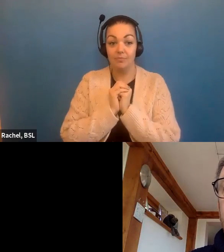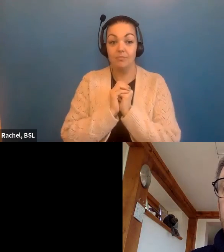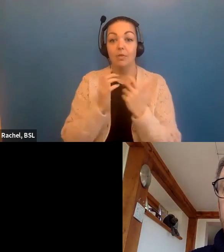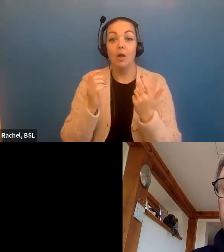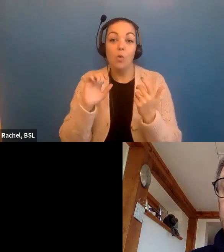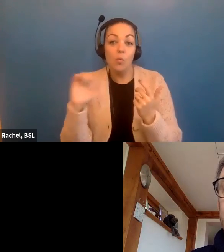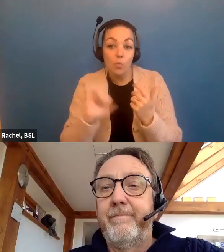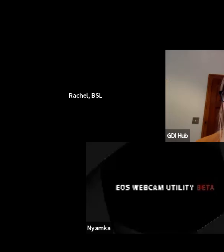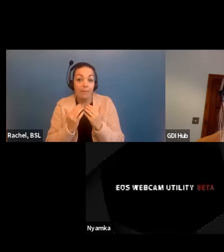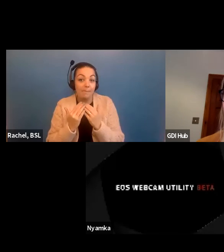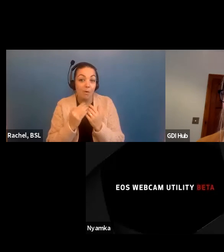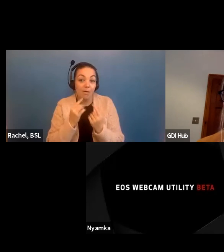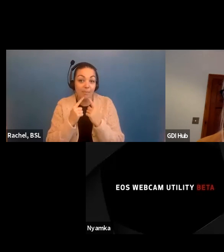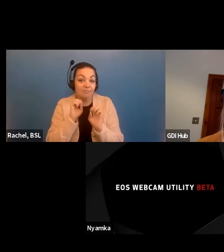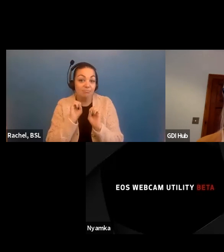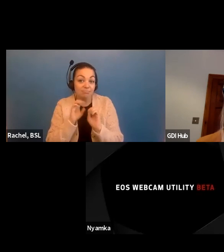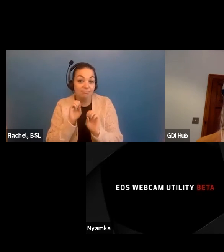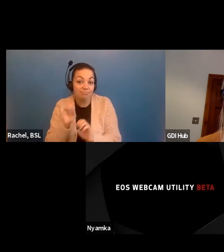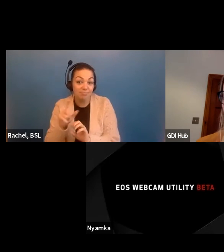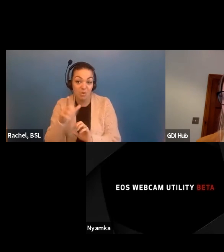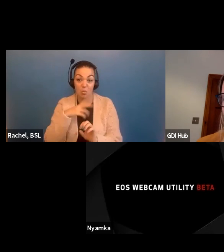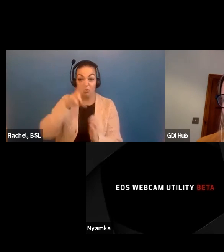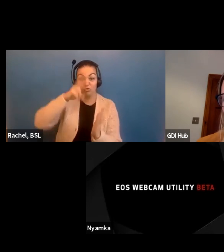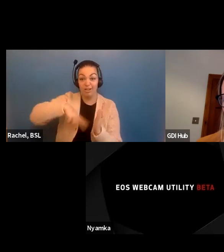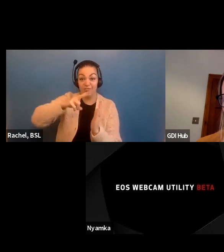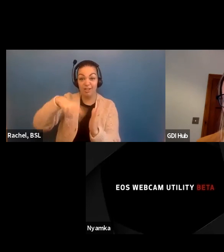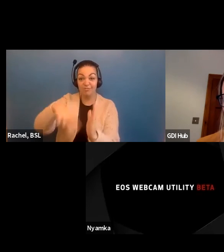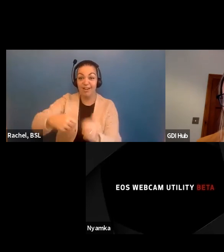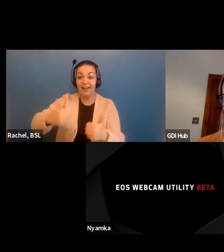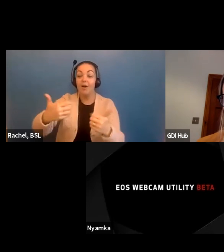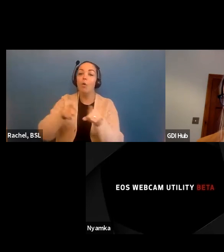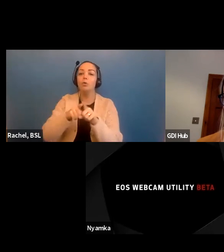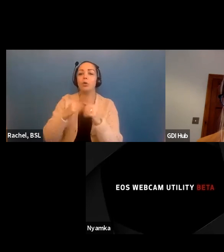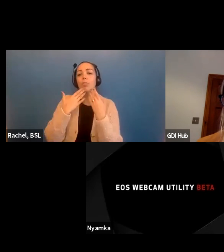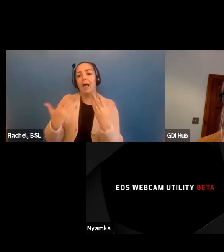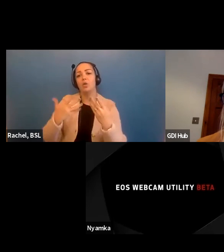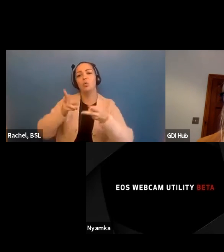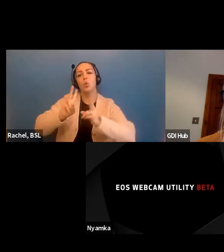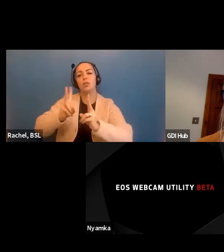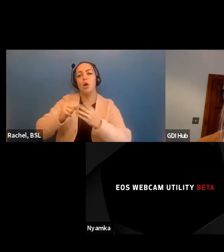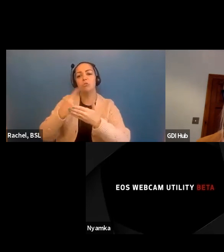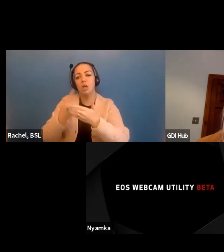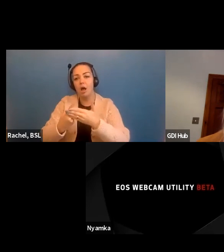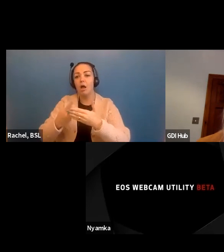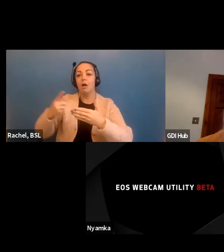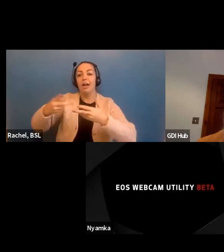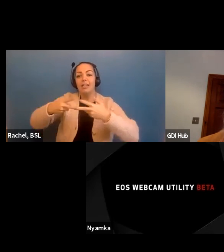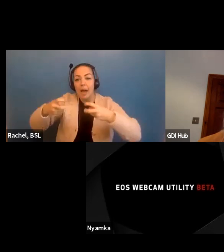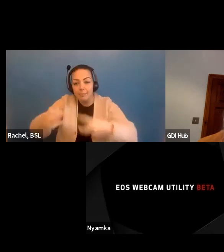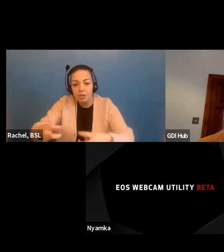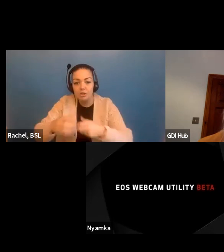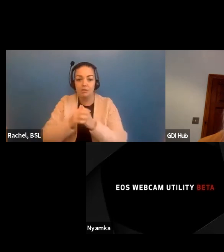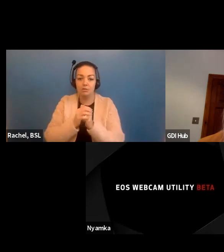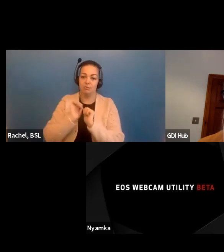some more information in case you want to read more. And a big thank you also to the BSL captioners and closed caption for all